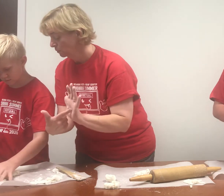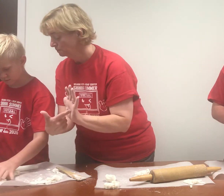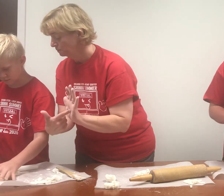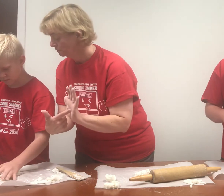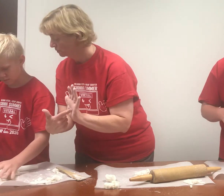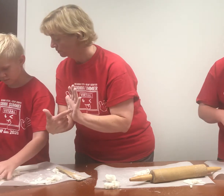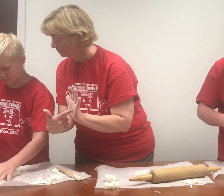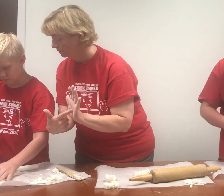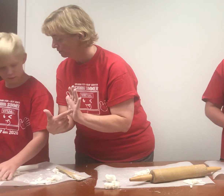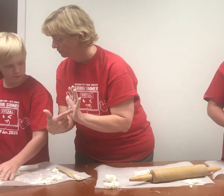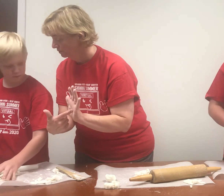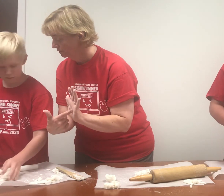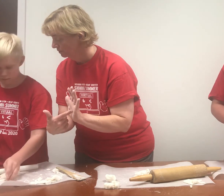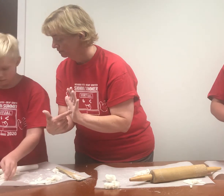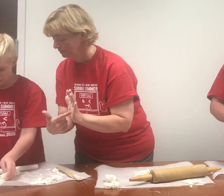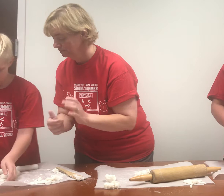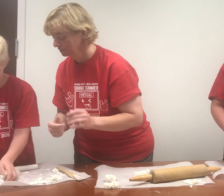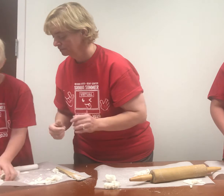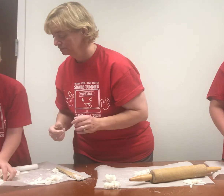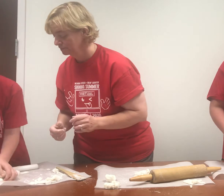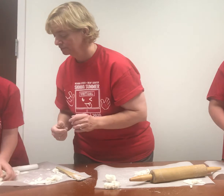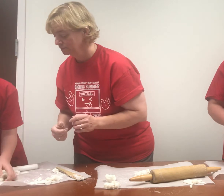Okay, do you want to show it? Do you want to show them what you have?